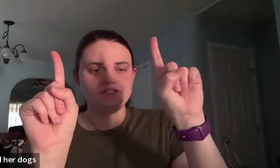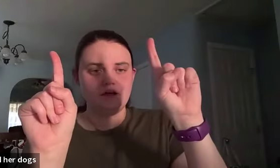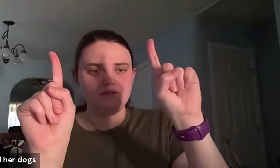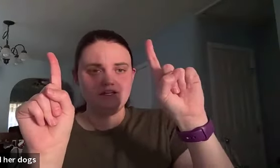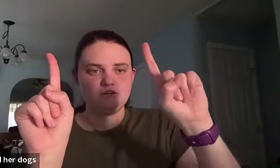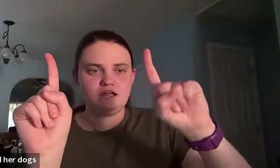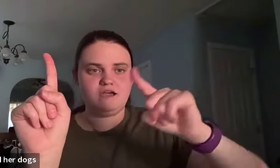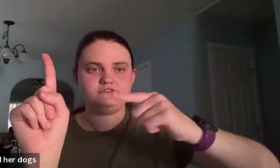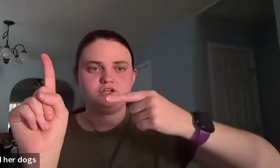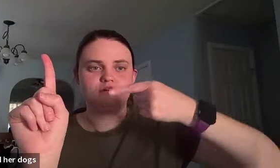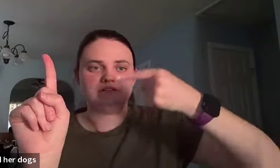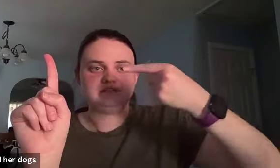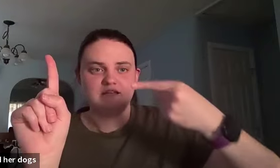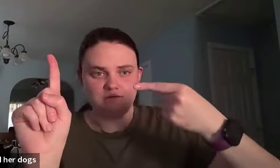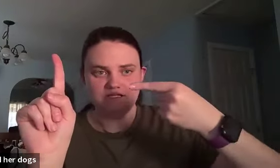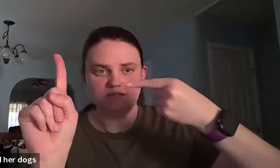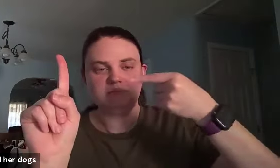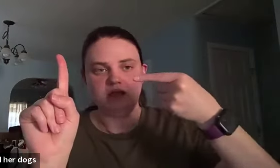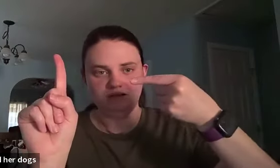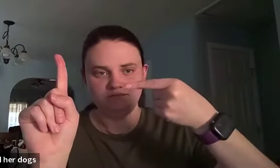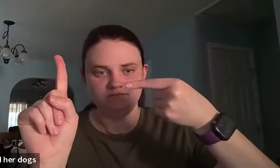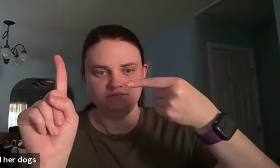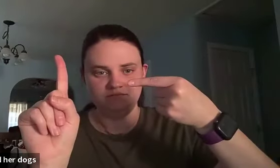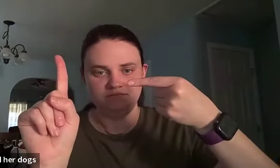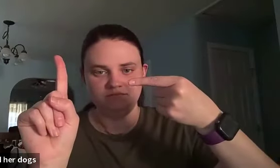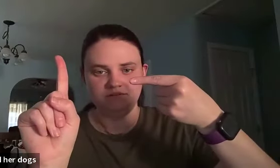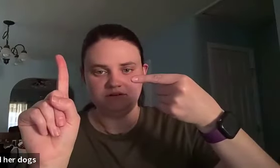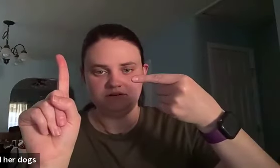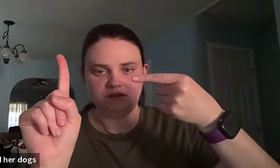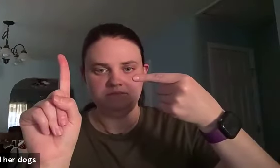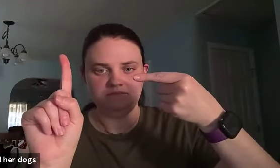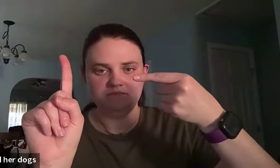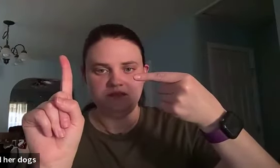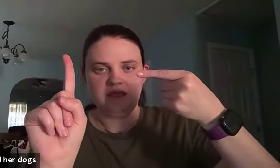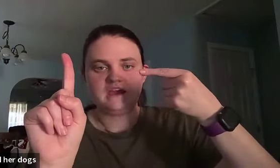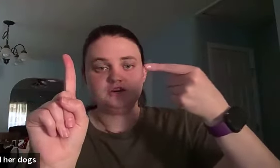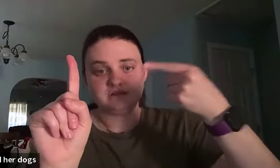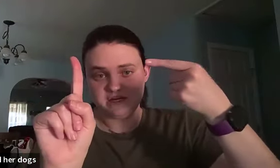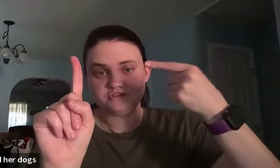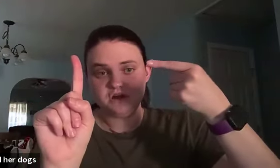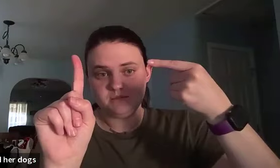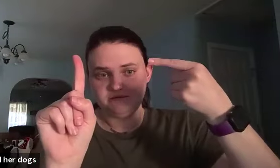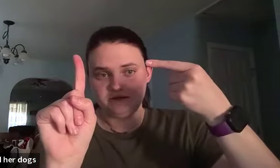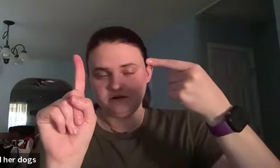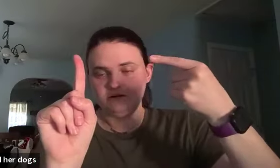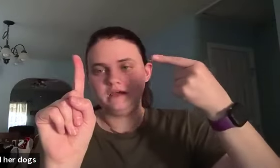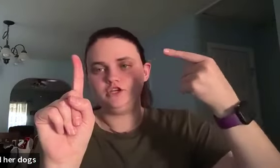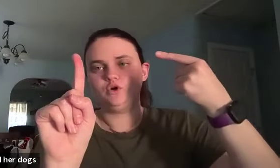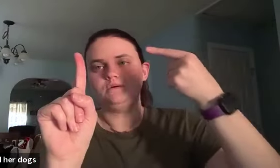Your dominant, you're going to have turned sideways and back. All right. And you're going to take your dominant finger and you're going